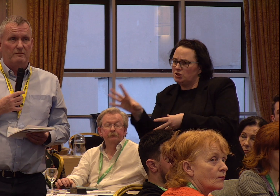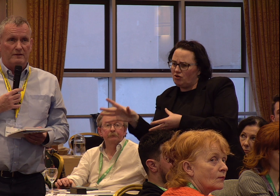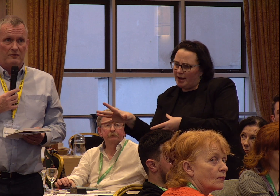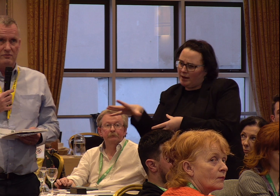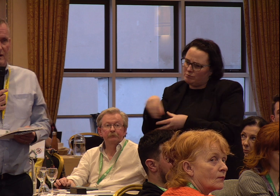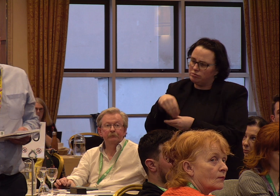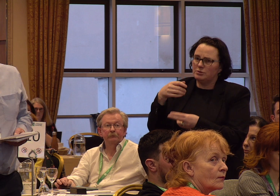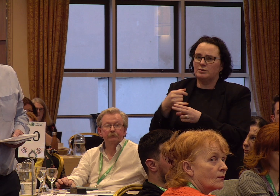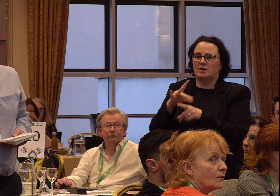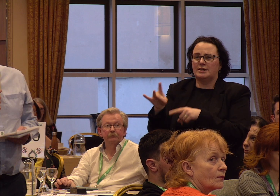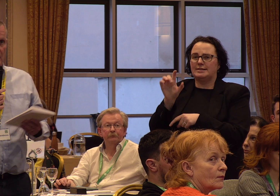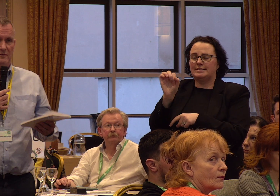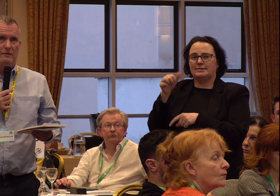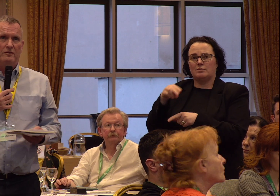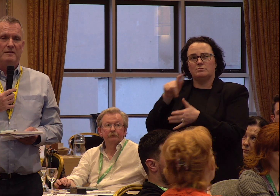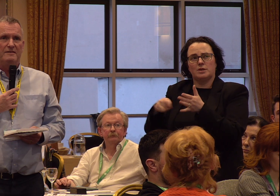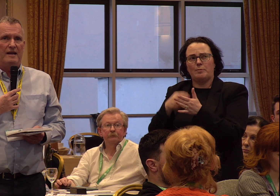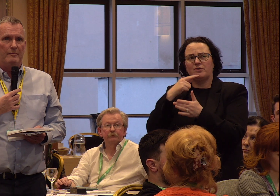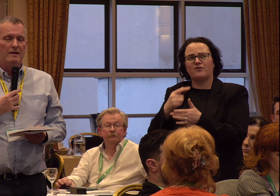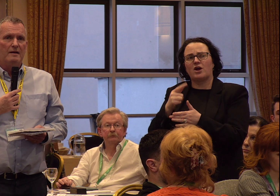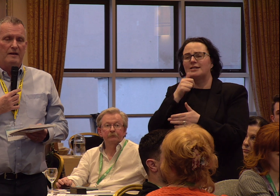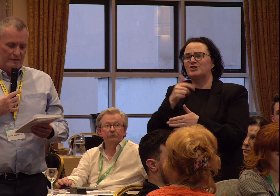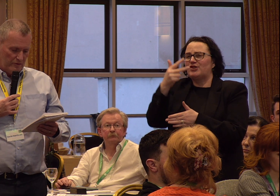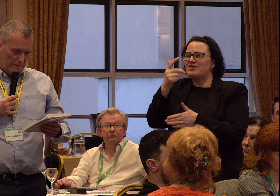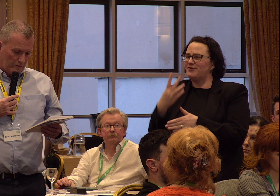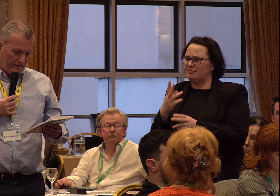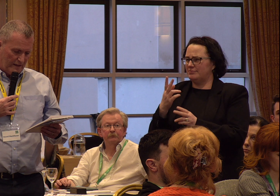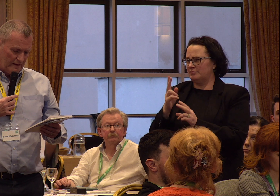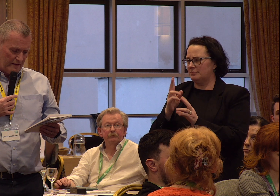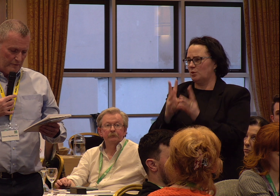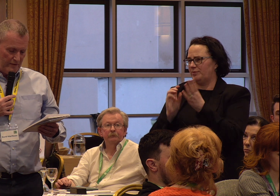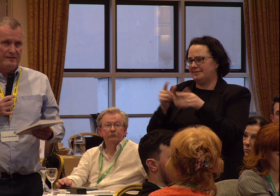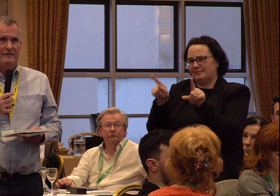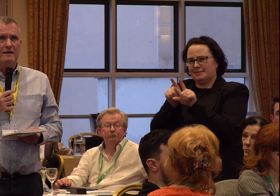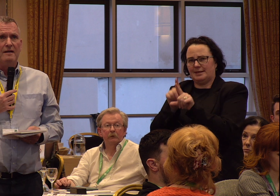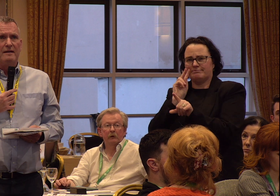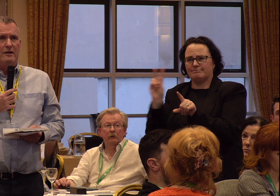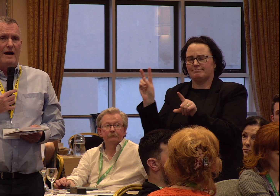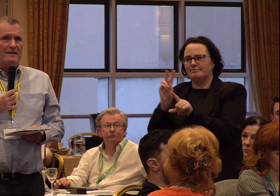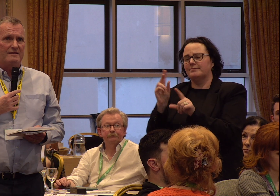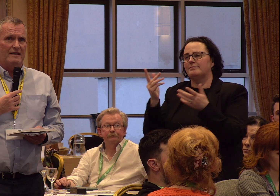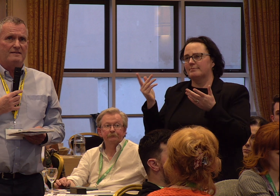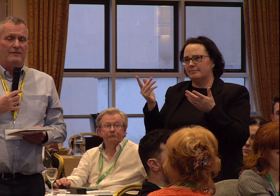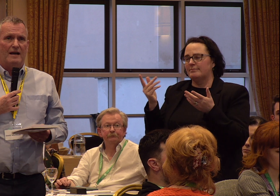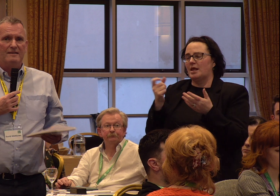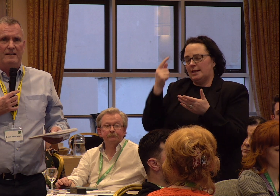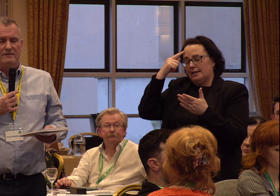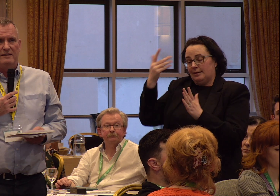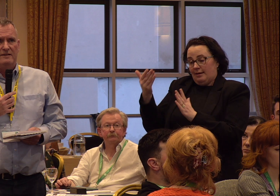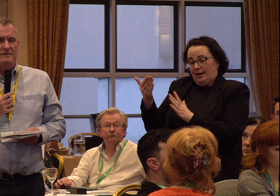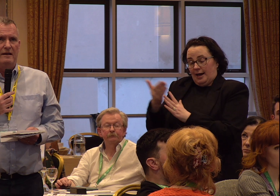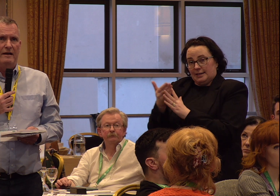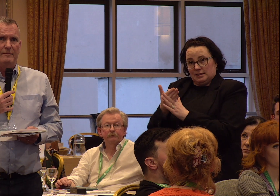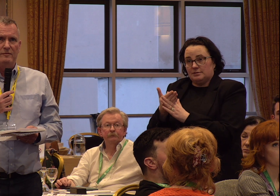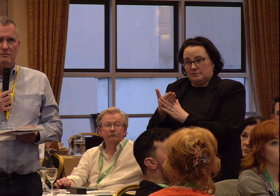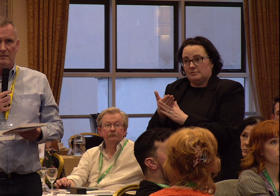both question 3 and 4, that would have been the same view that we would have had. And I think we felt that, having access to